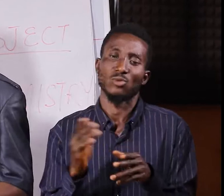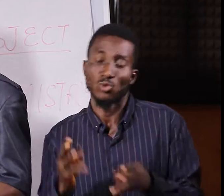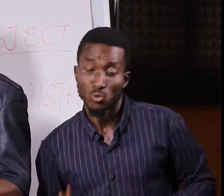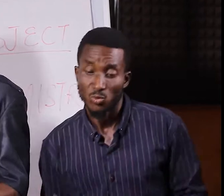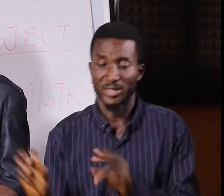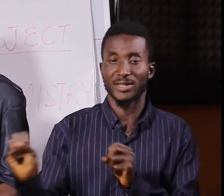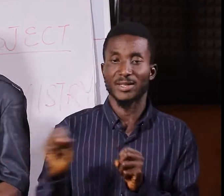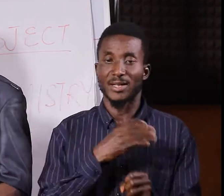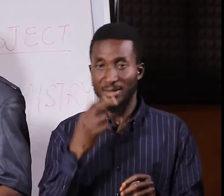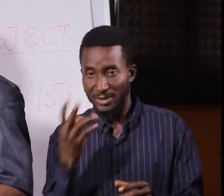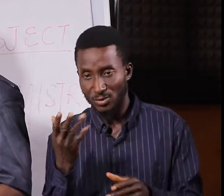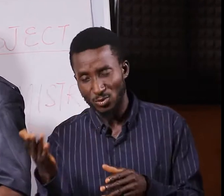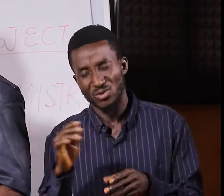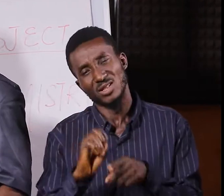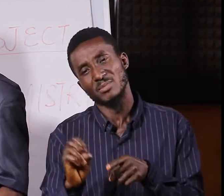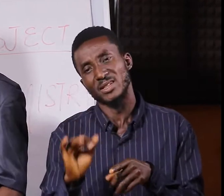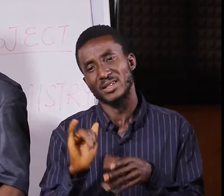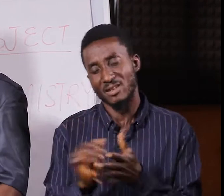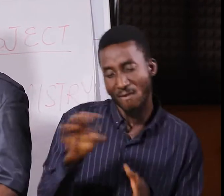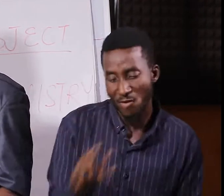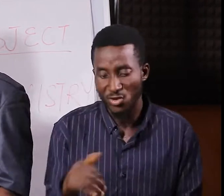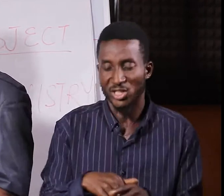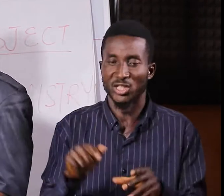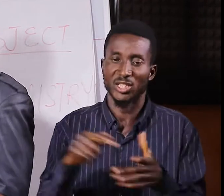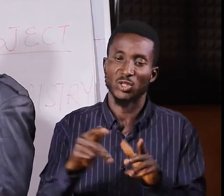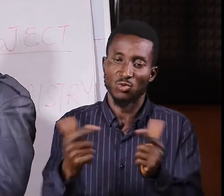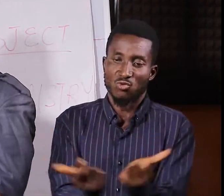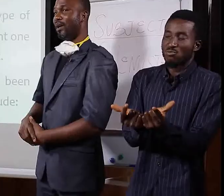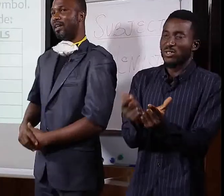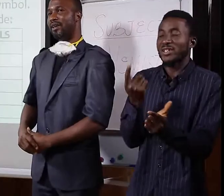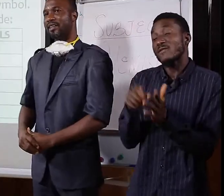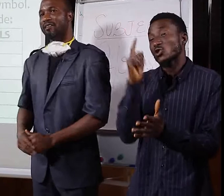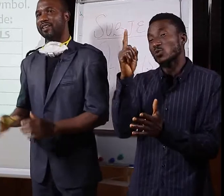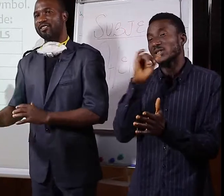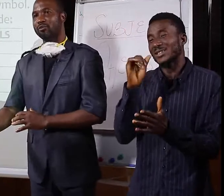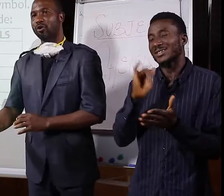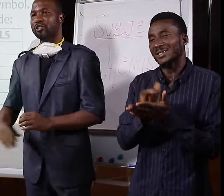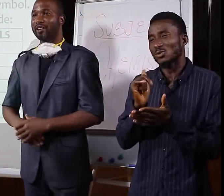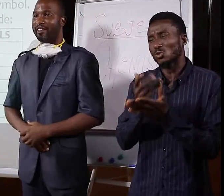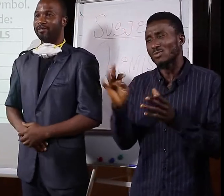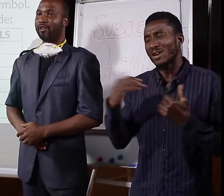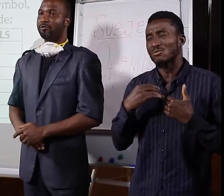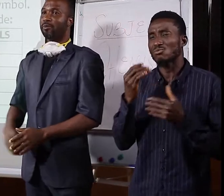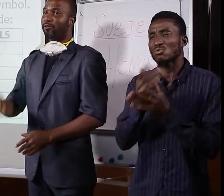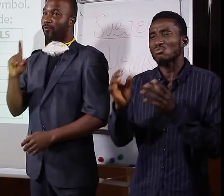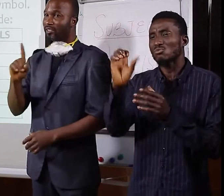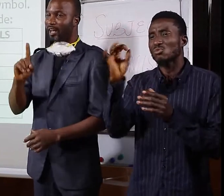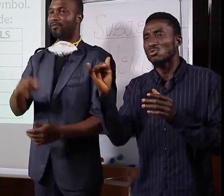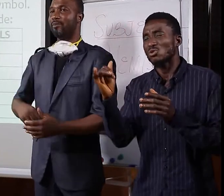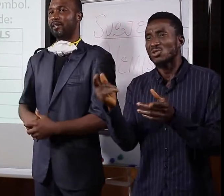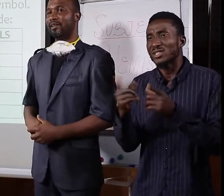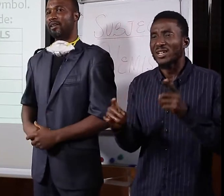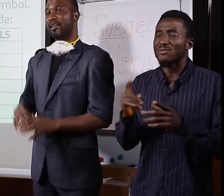those elements that fall into these categories. The first way is the fact that some elements have their symbol derived from the